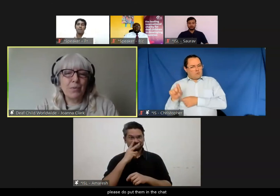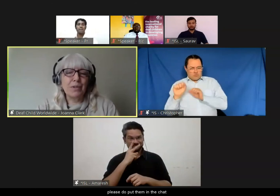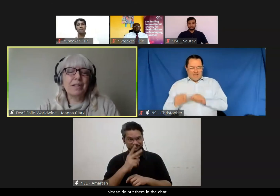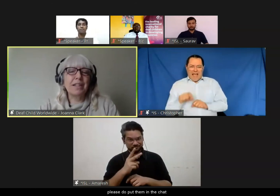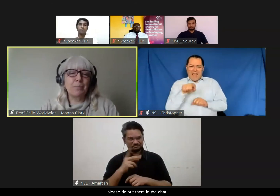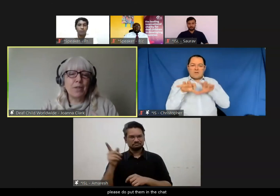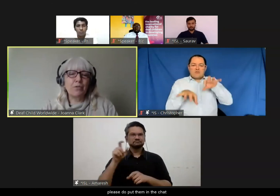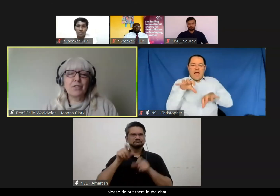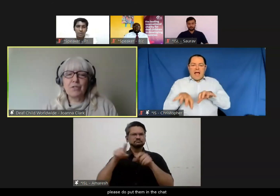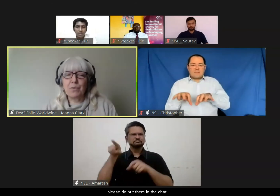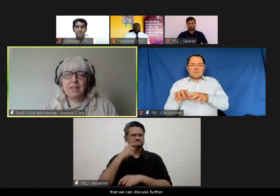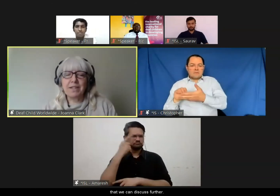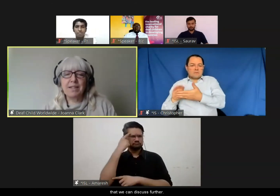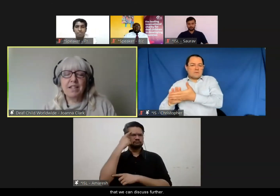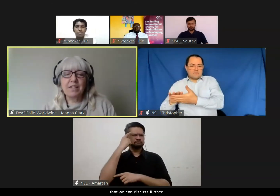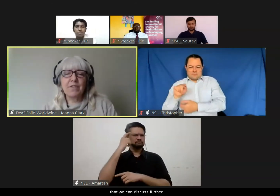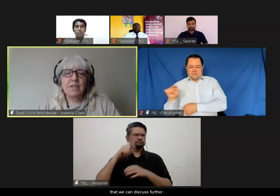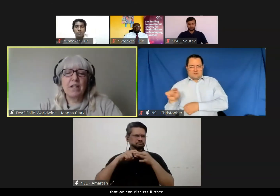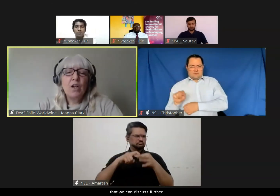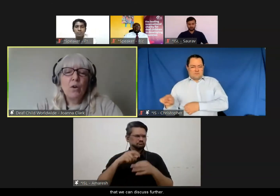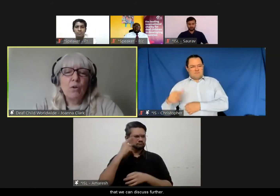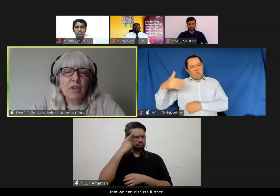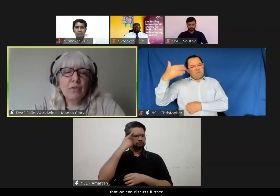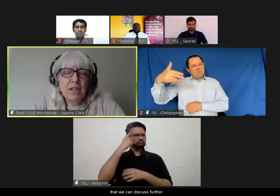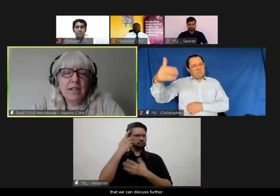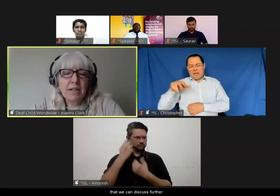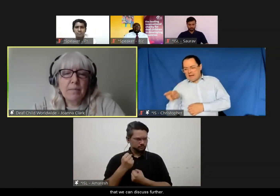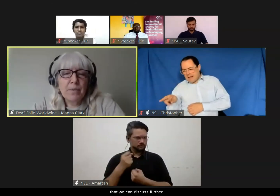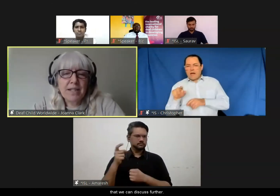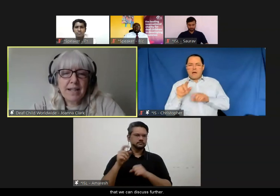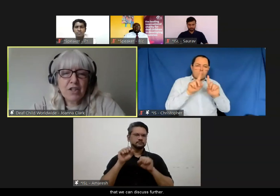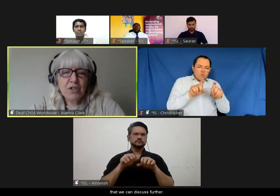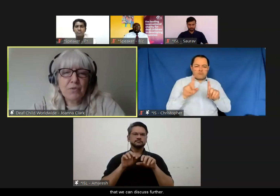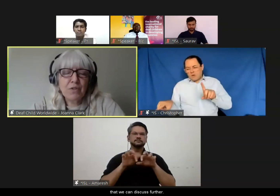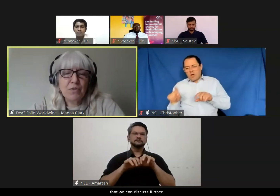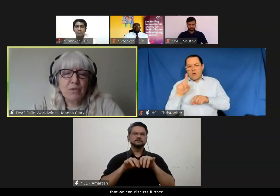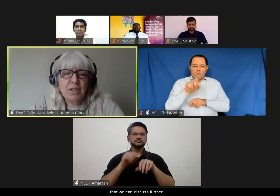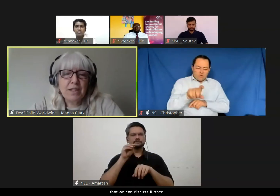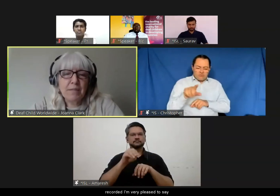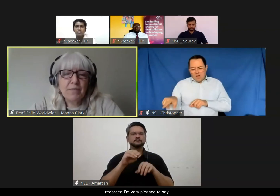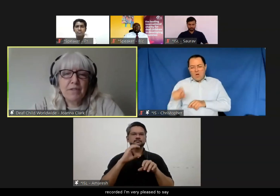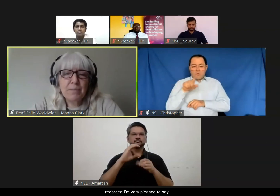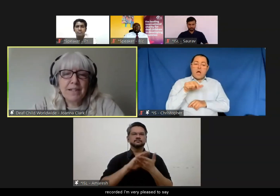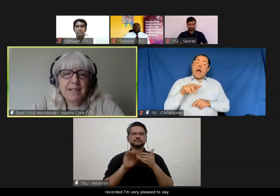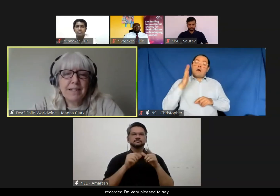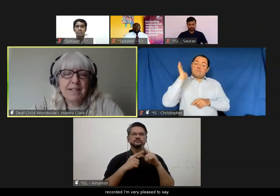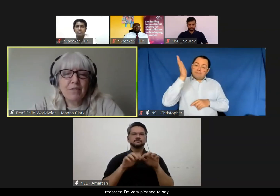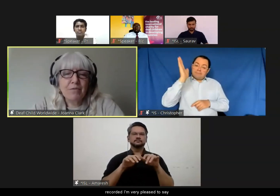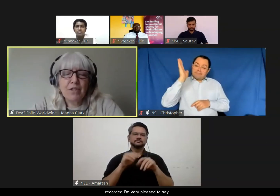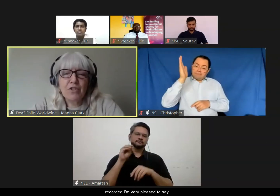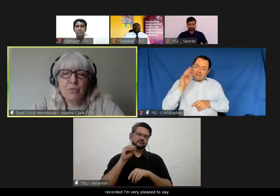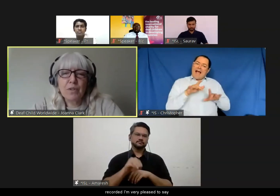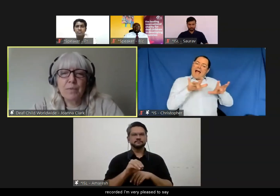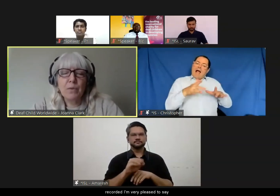we will keep those so that we can discuss further. Although the presentation is recorded, I'm very pleased to say